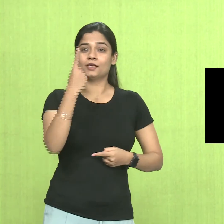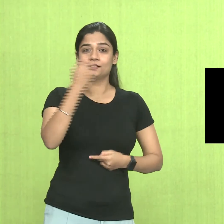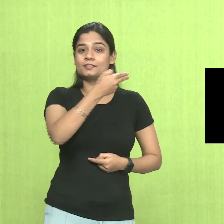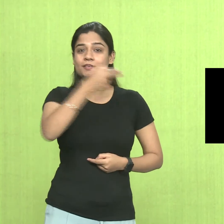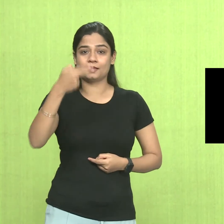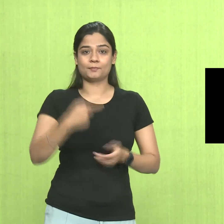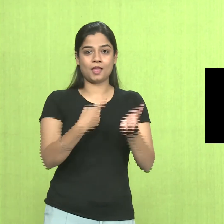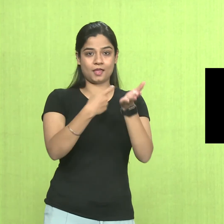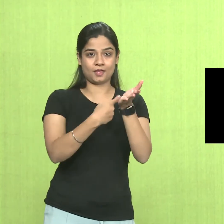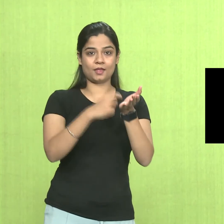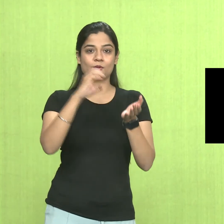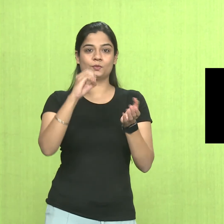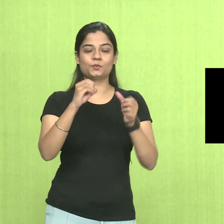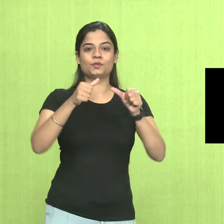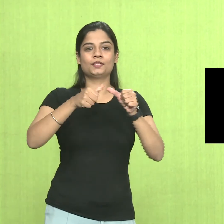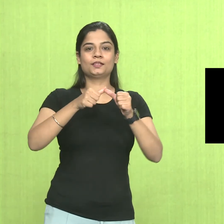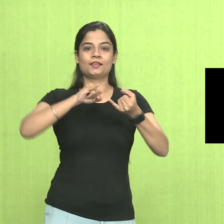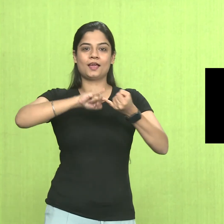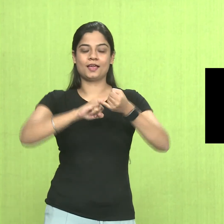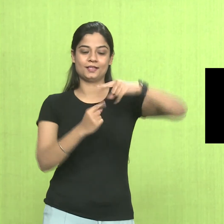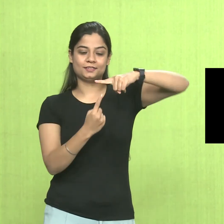one is called roasting.